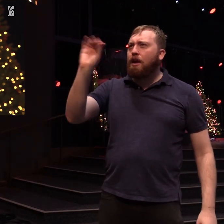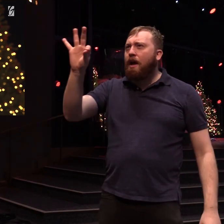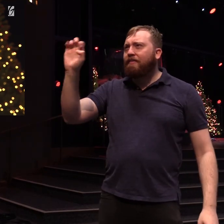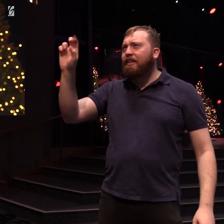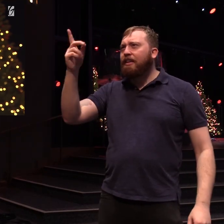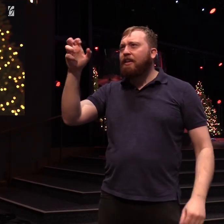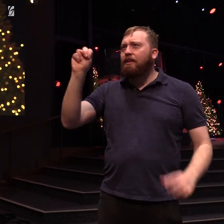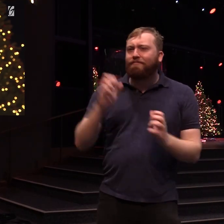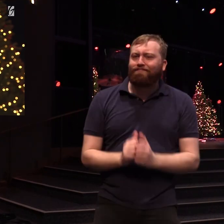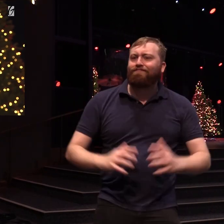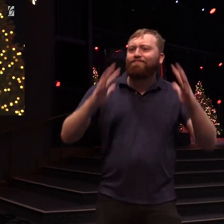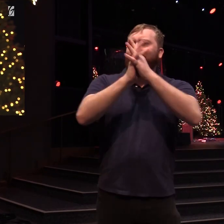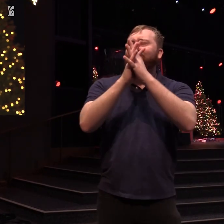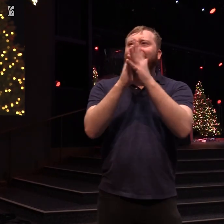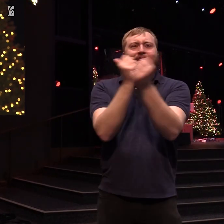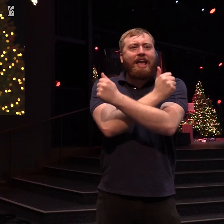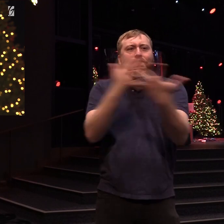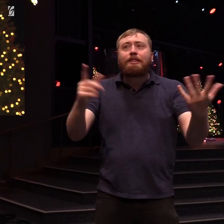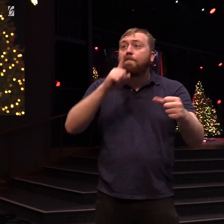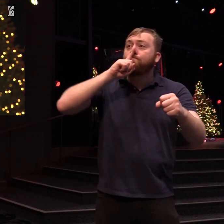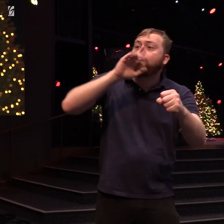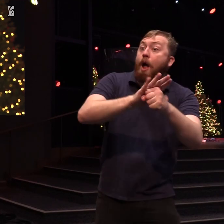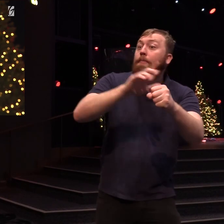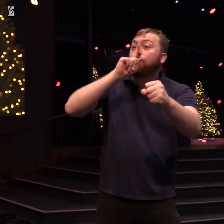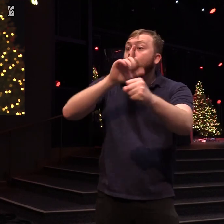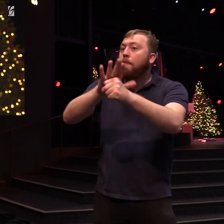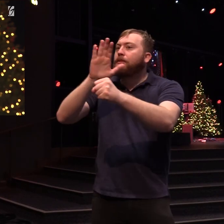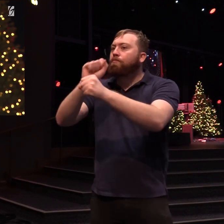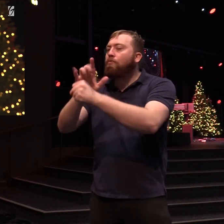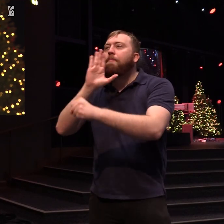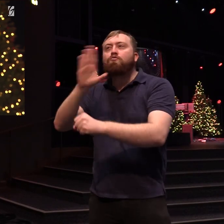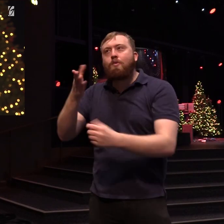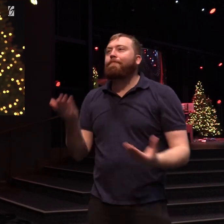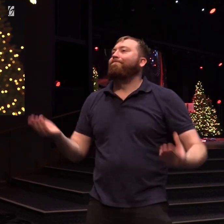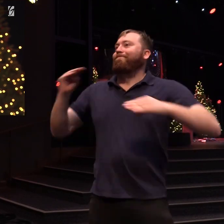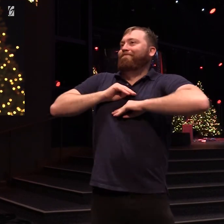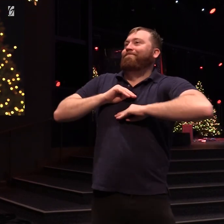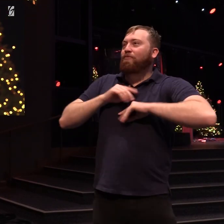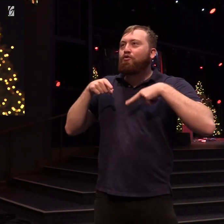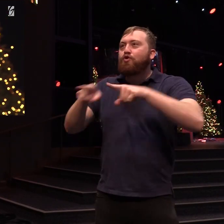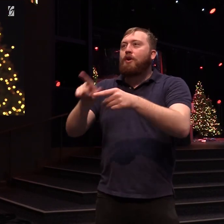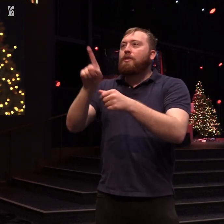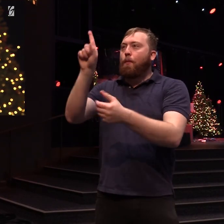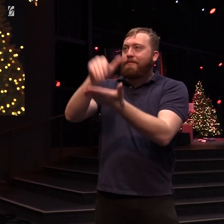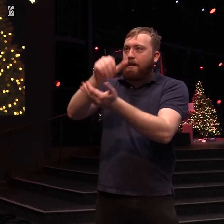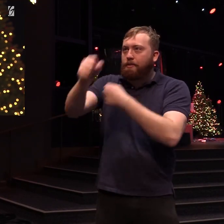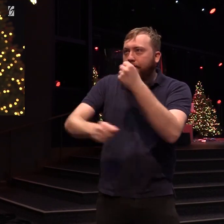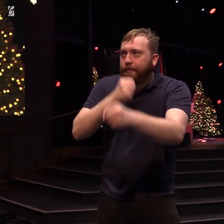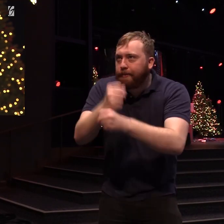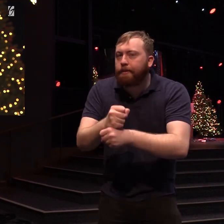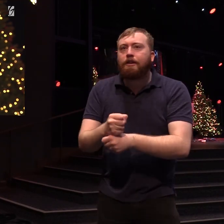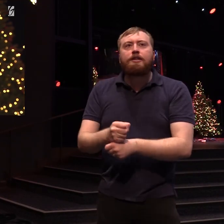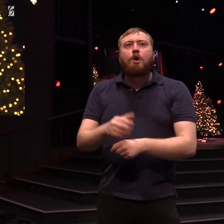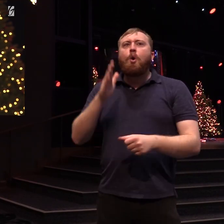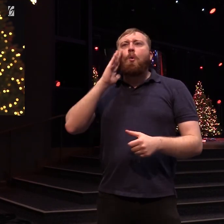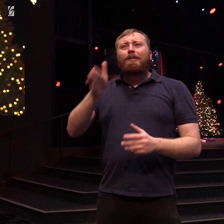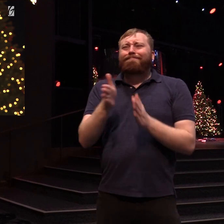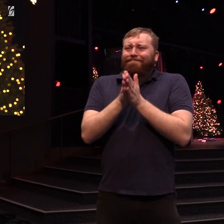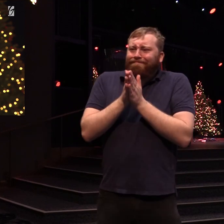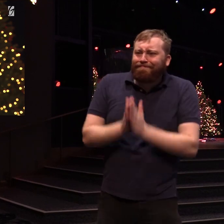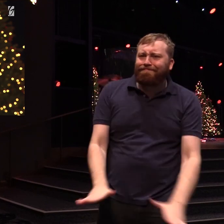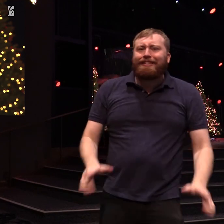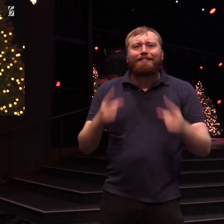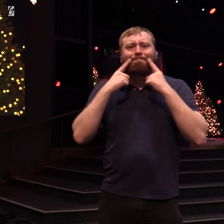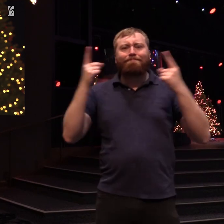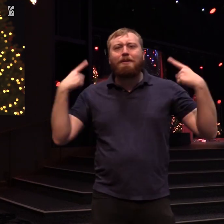and completed in that 1,000-year reign. And that period will be marked by peace and prosperity.